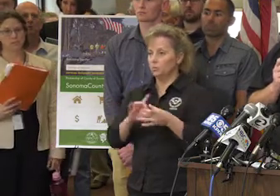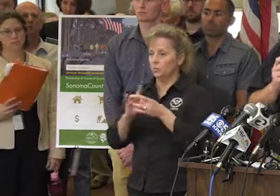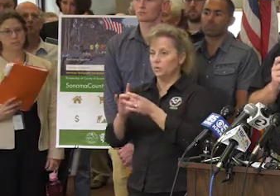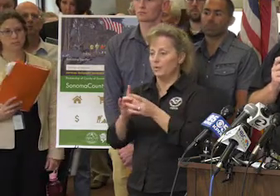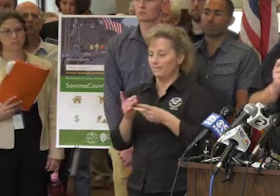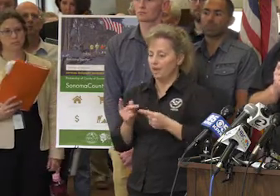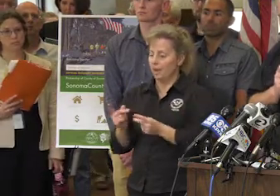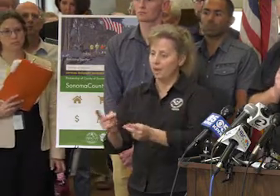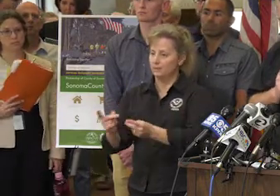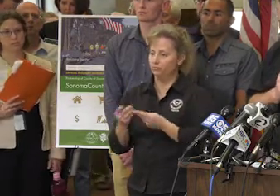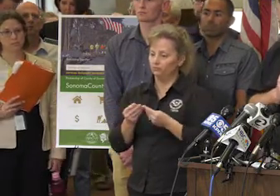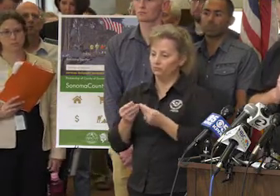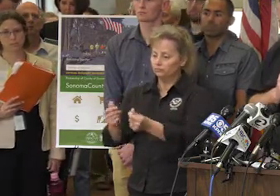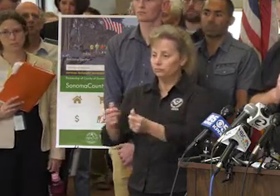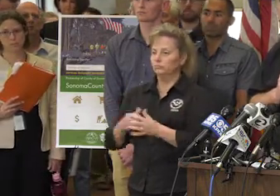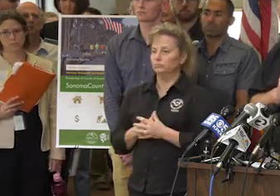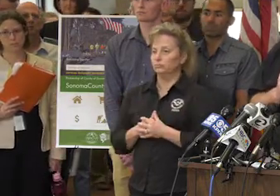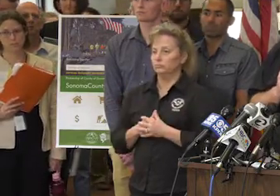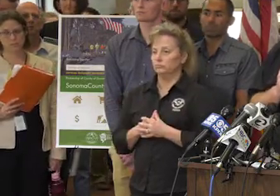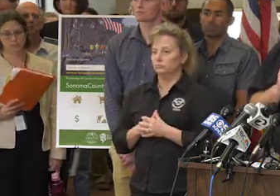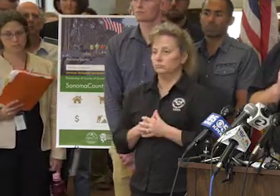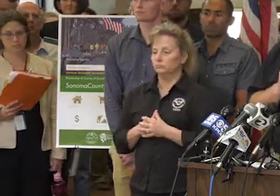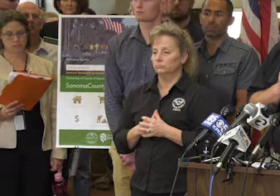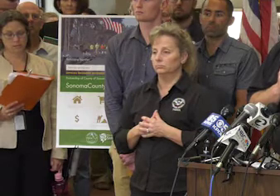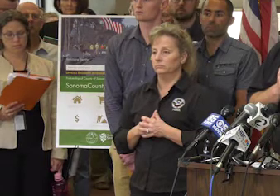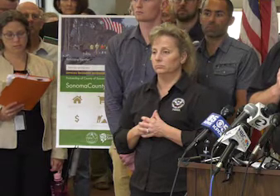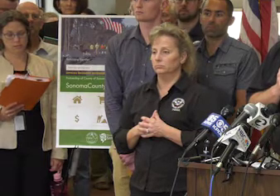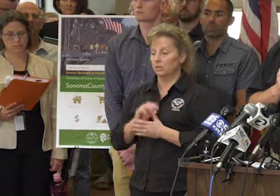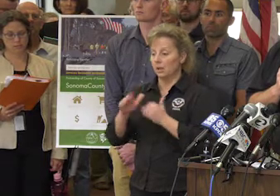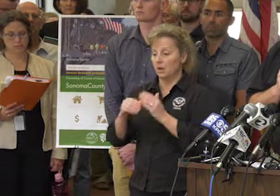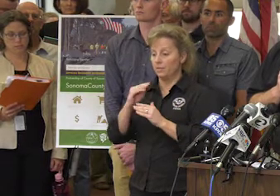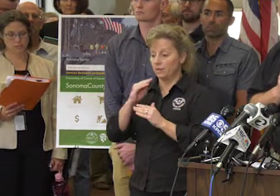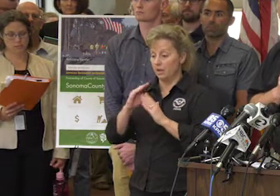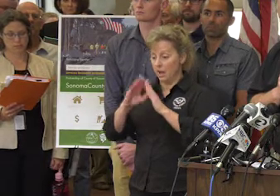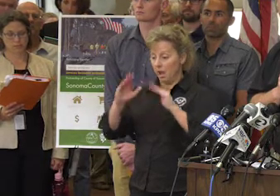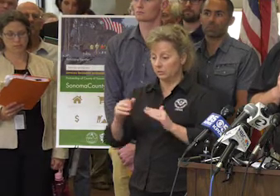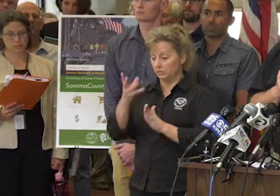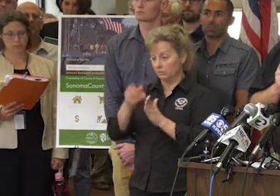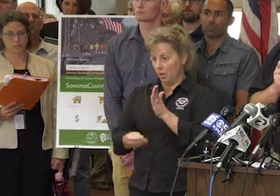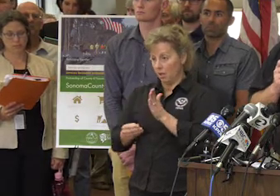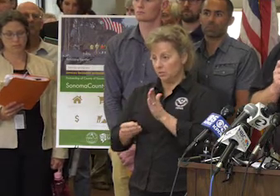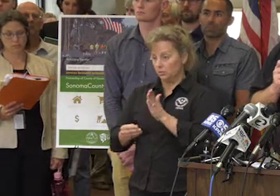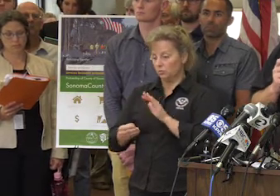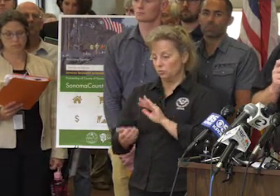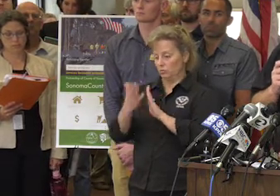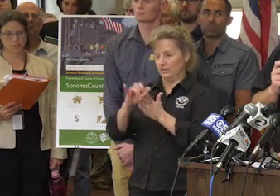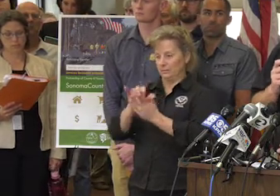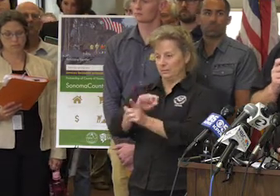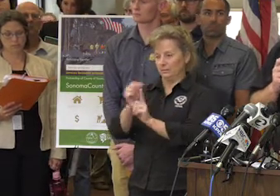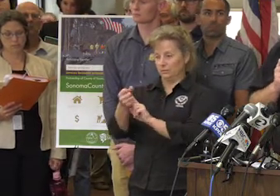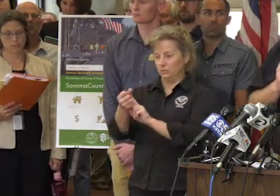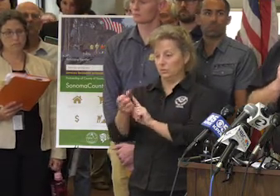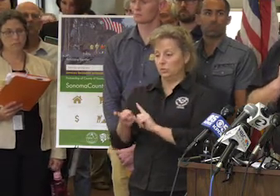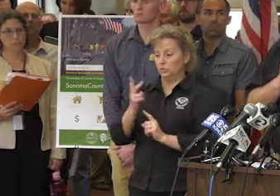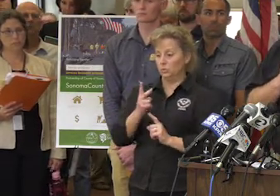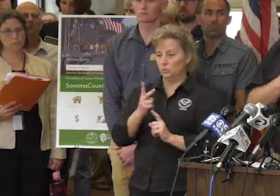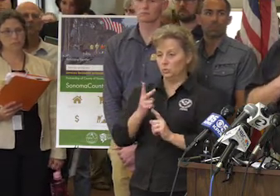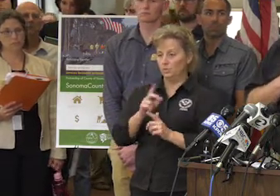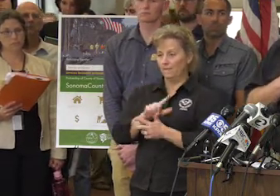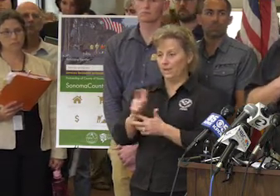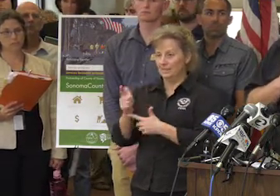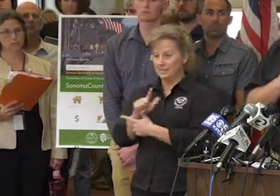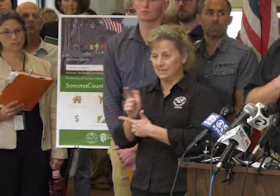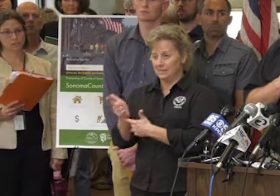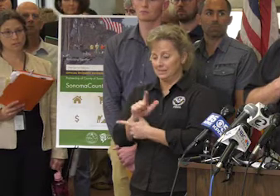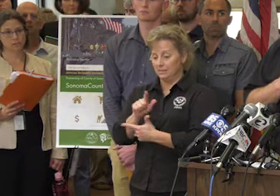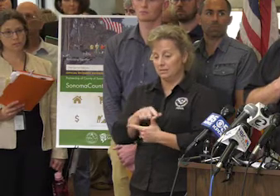very fast, very efficient in addressing all of the home sites that we've lost. There's going to be two phases to this effort. The first